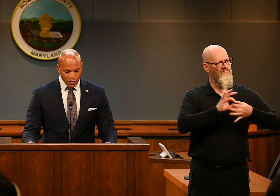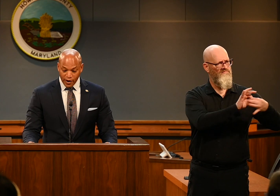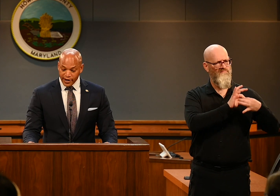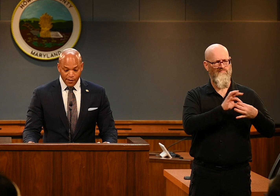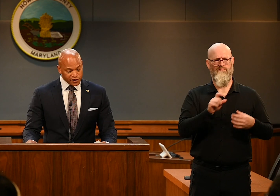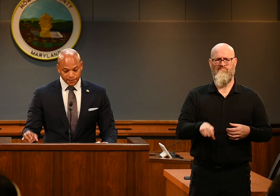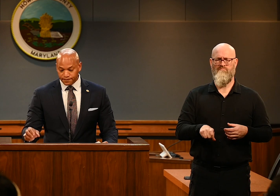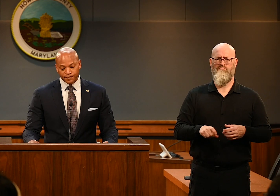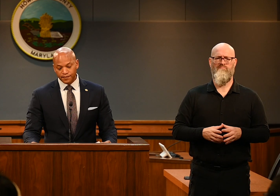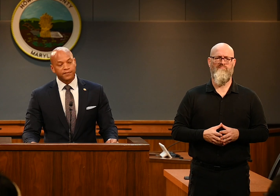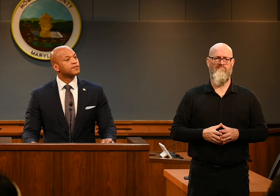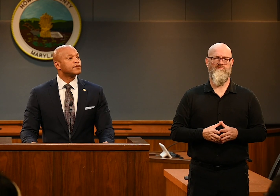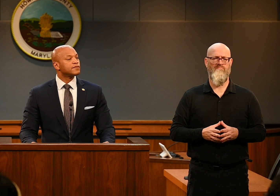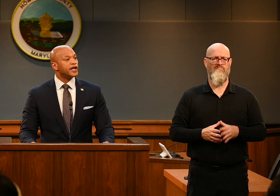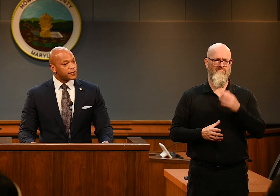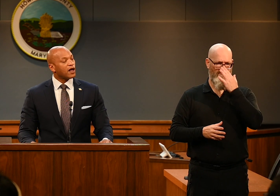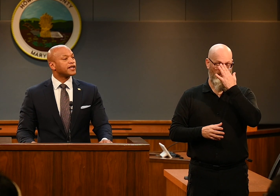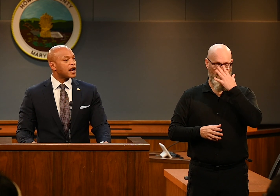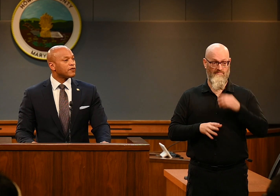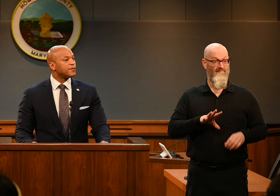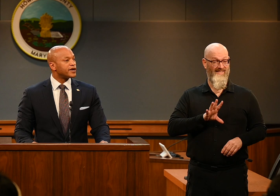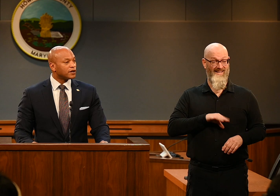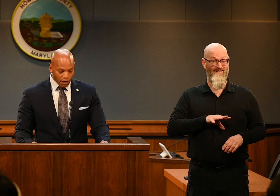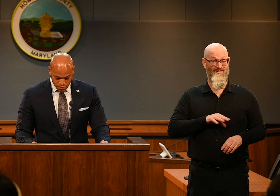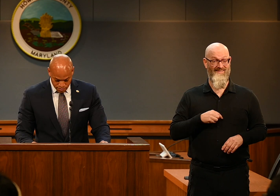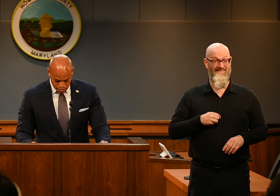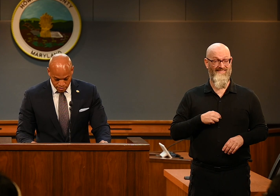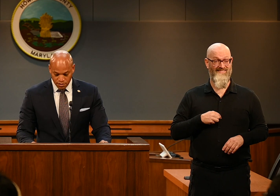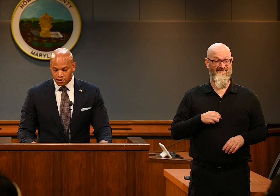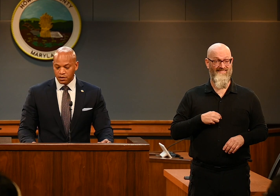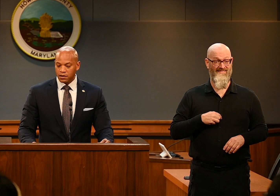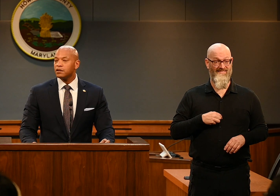They should be wearing cameras. They should be held accountable if they break the law.